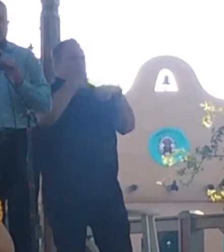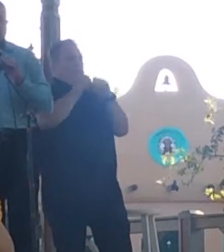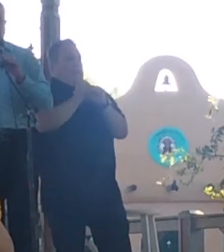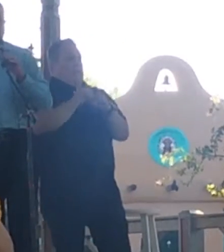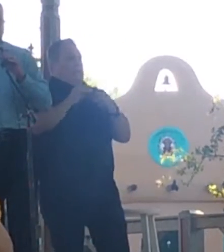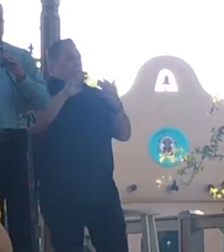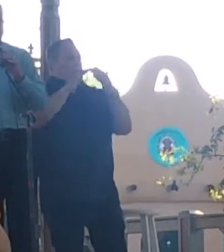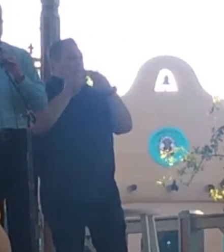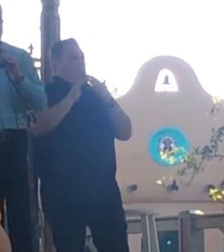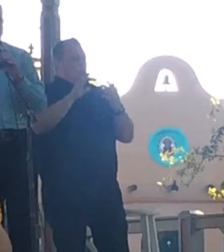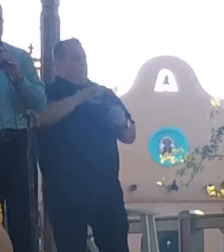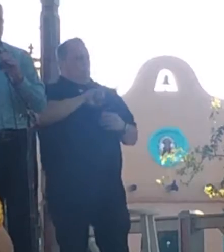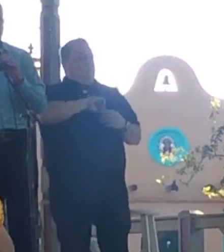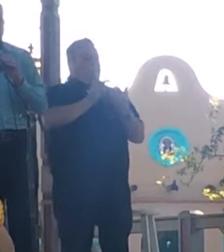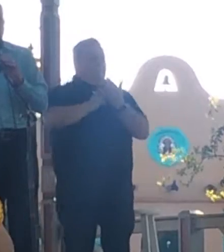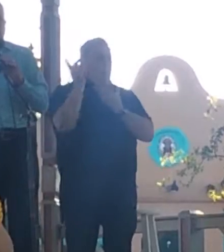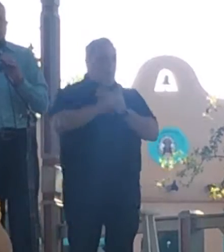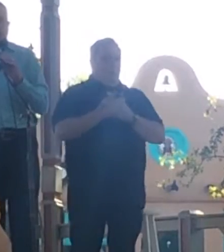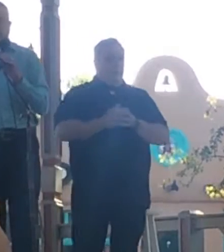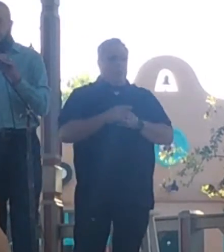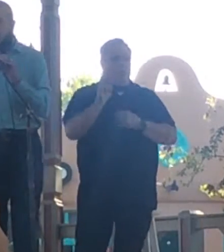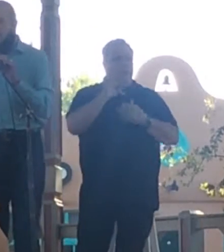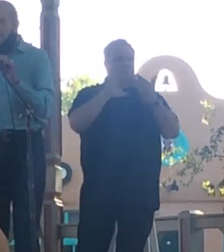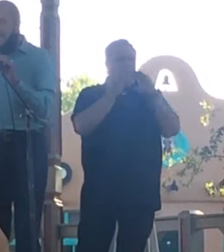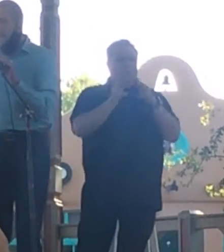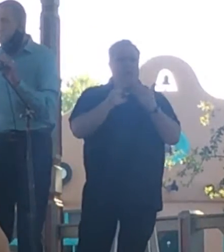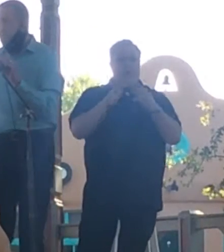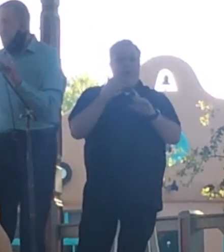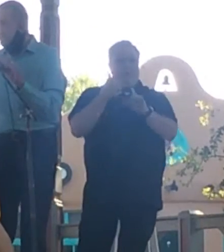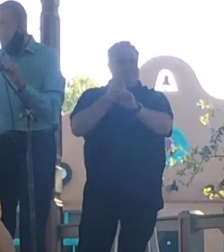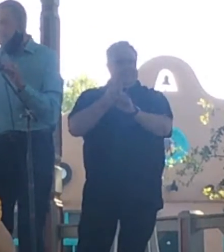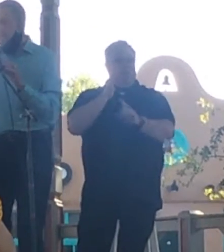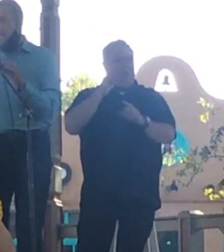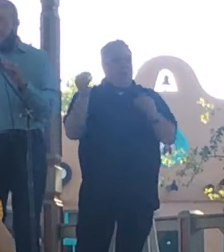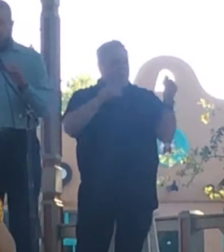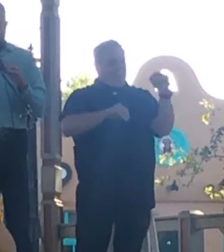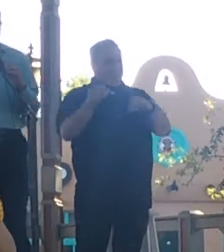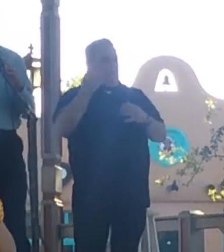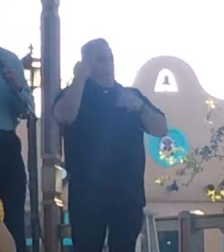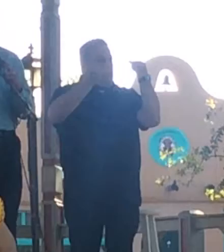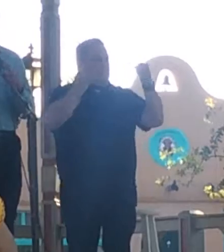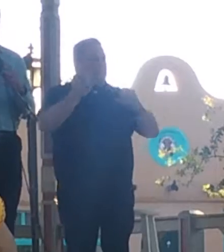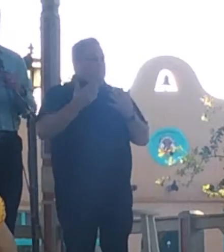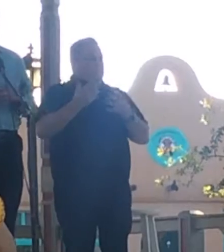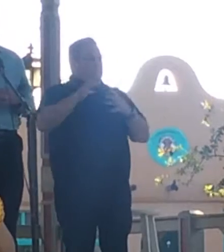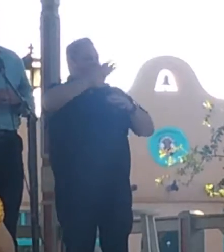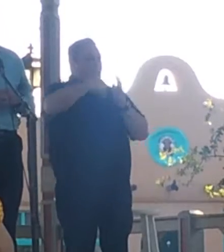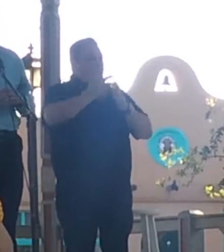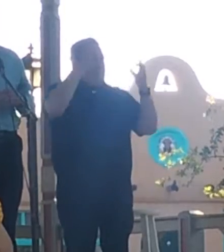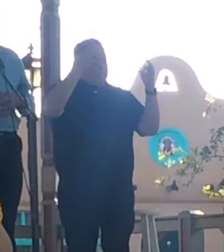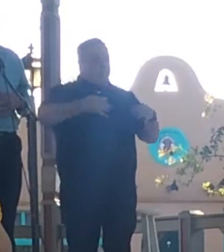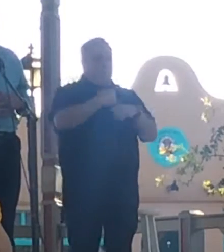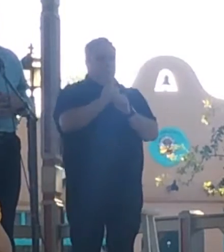creating a community policing program where the community will have input in all the decisions